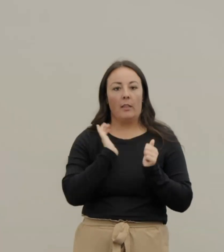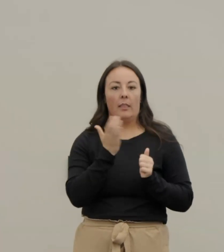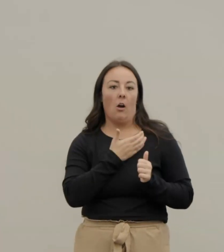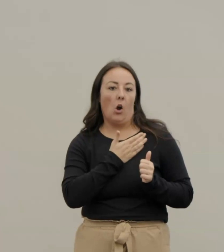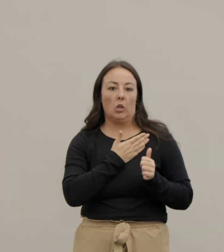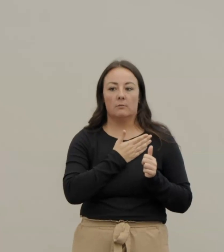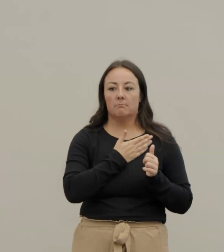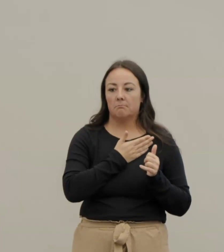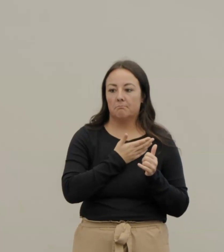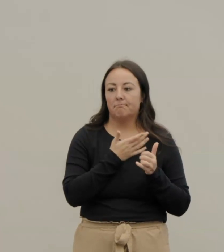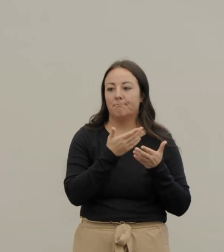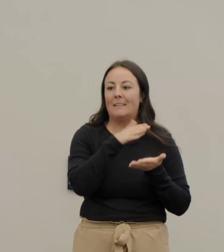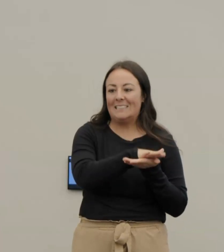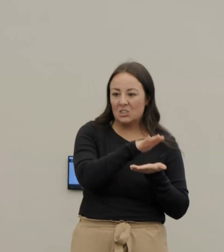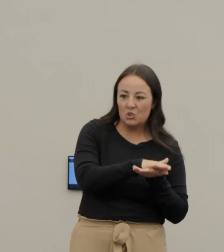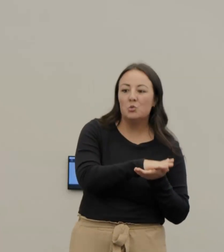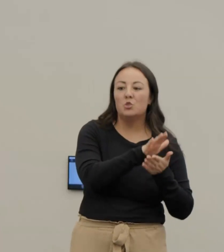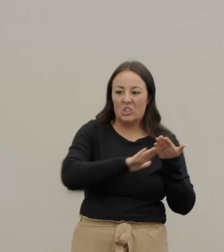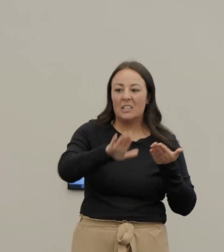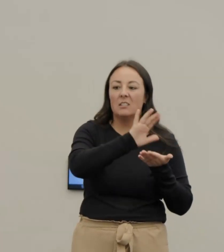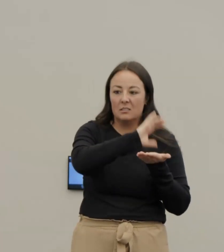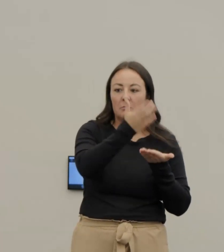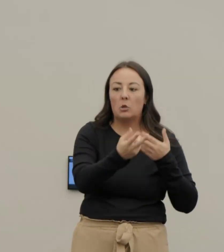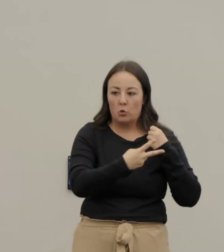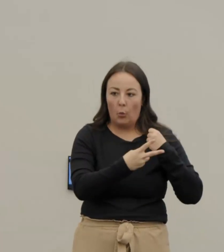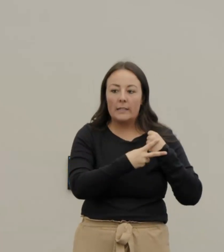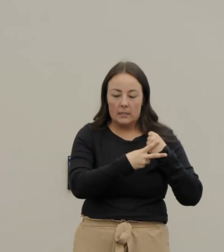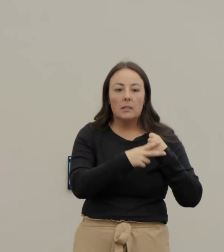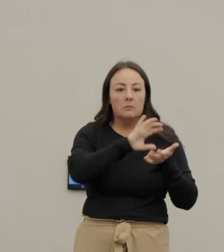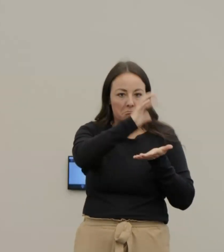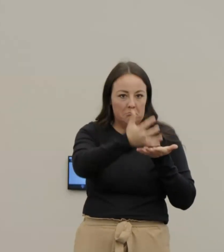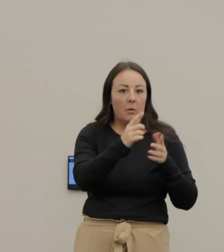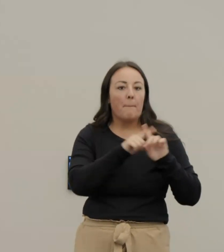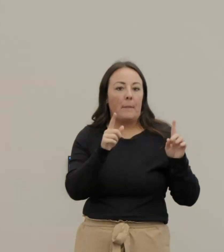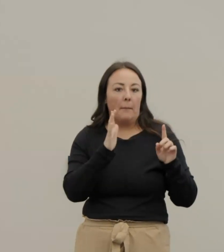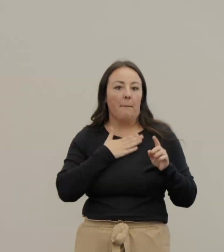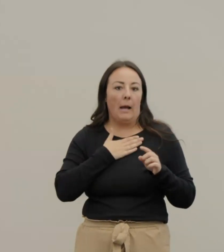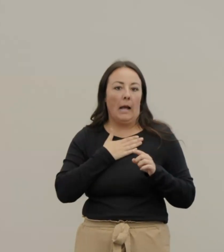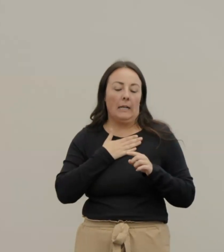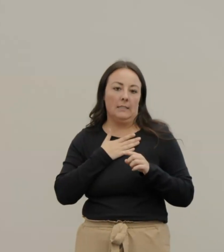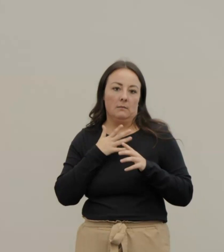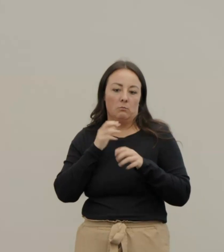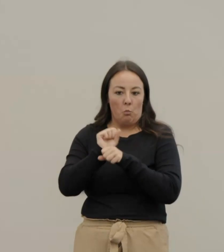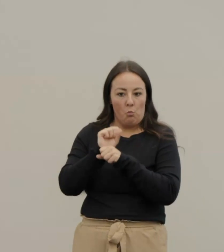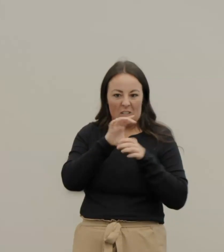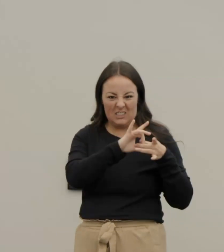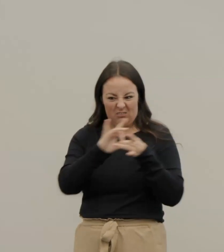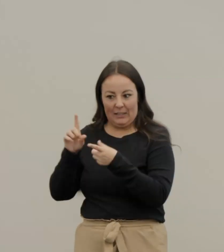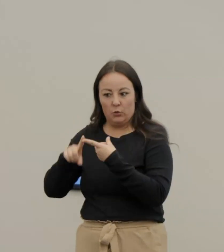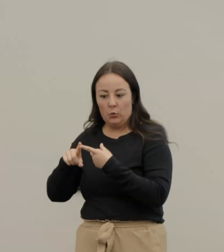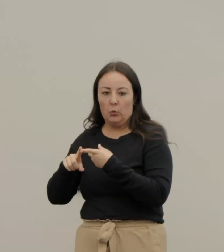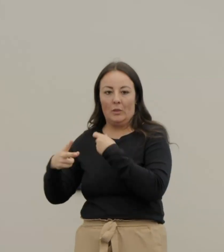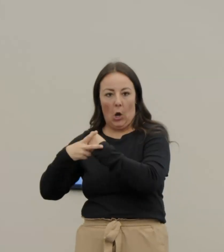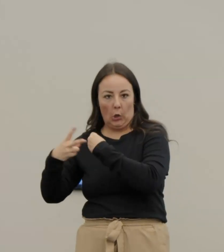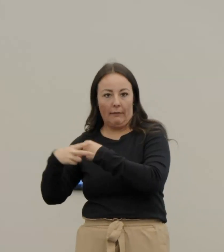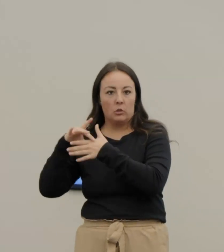repository, but I work closely with those people. And so my question relates to the archived content exception. The sticking point that I'm